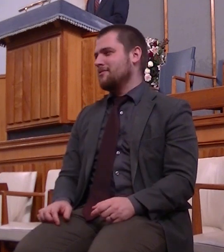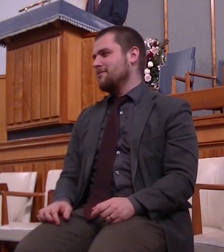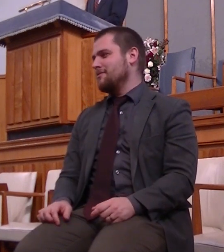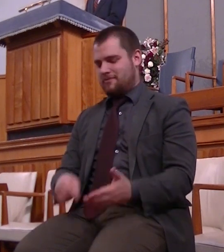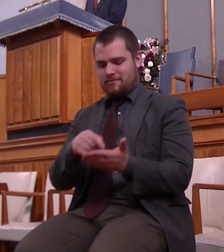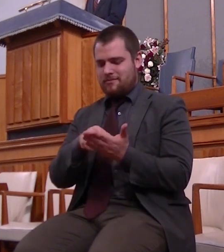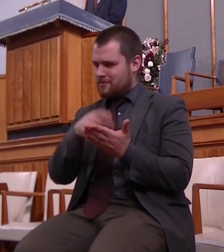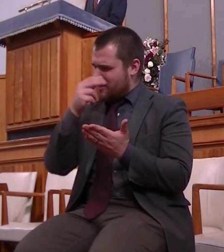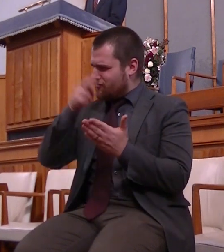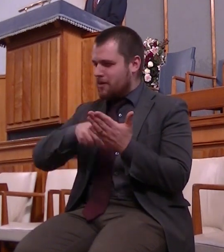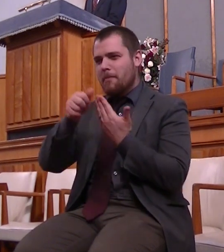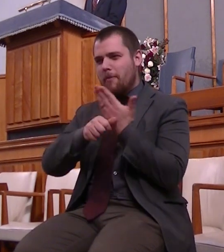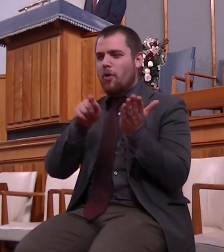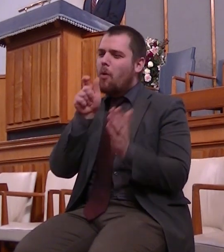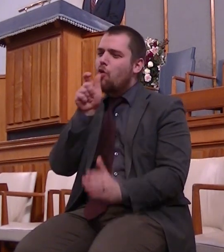the Bible.